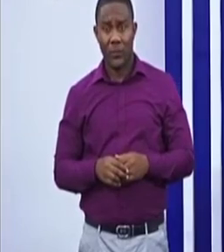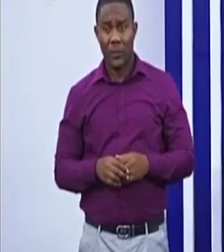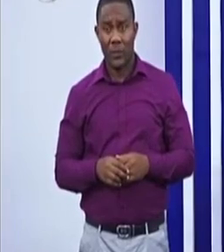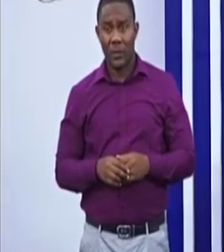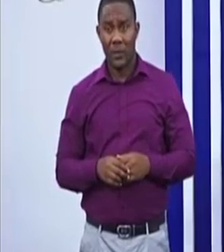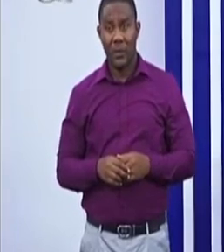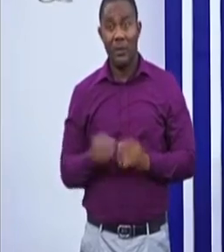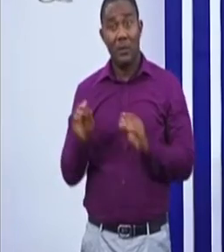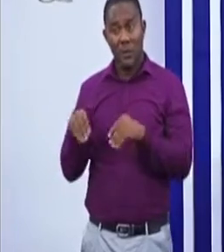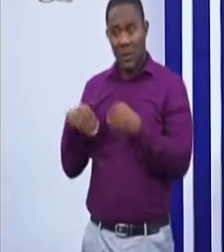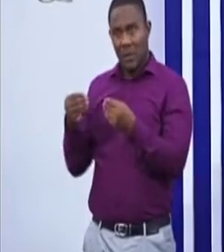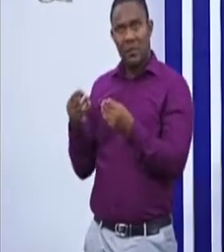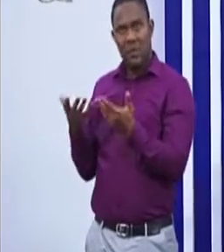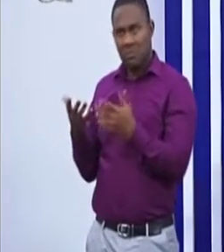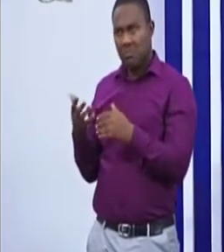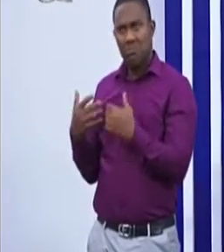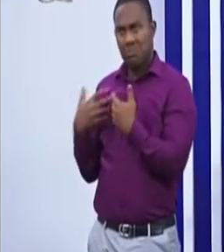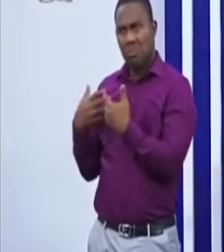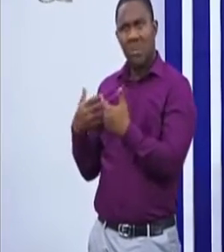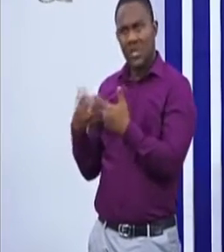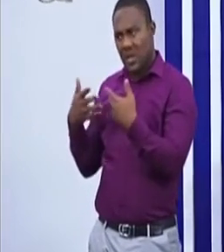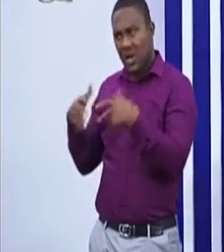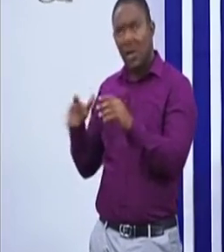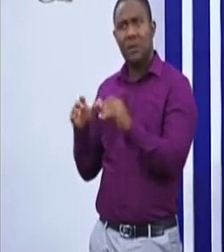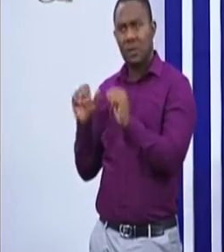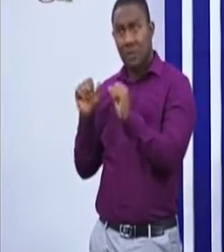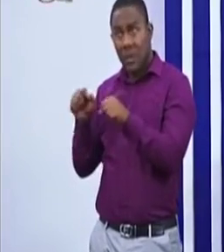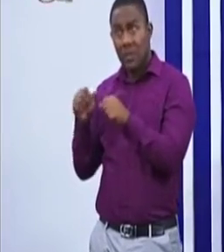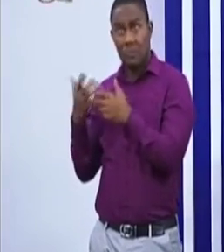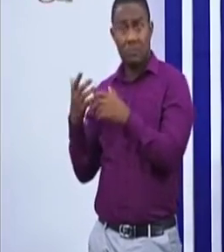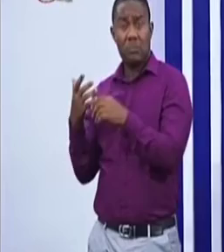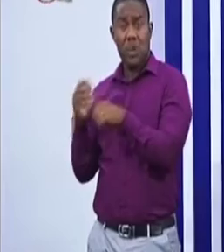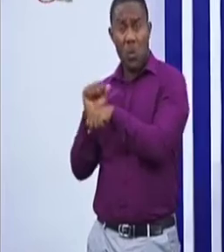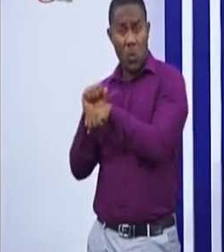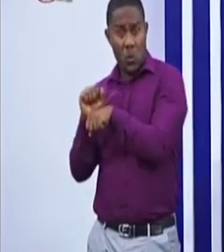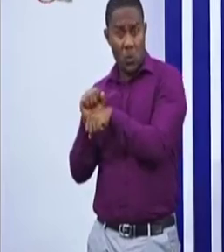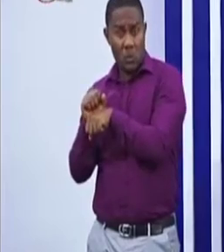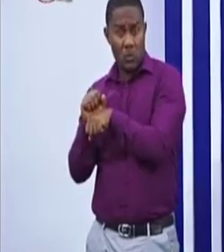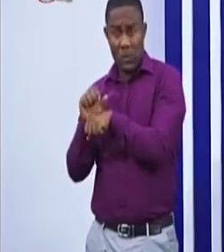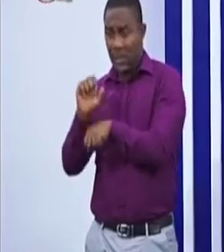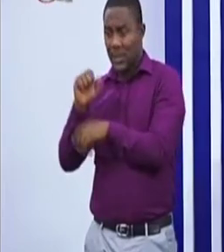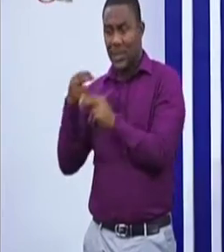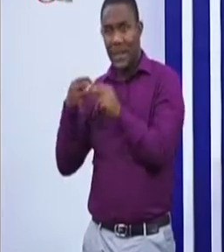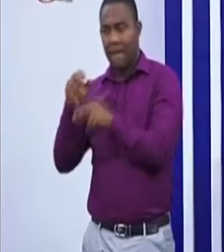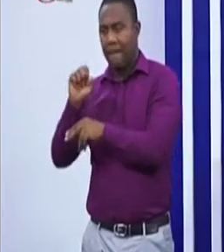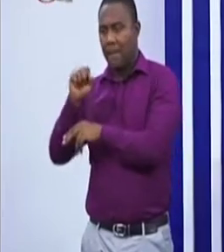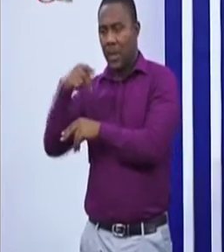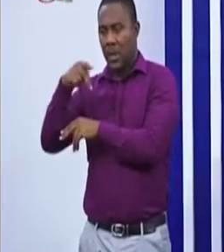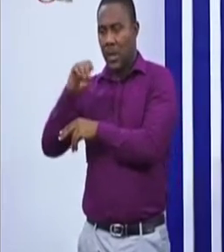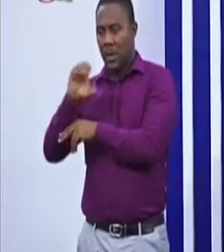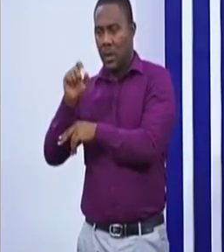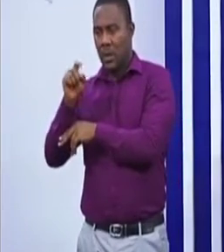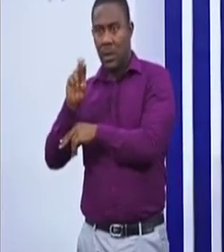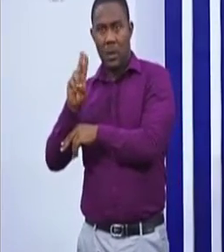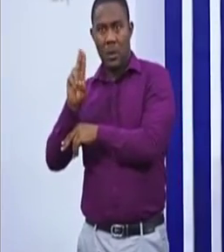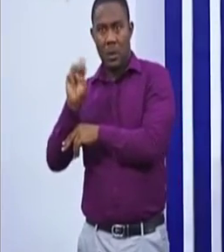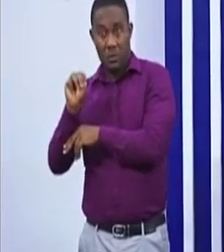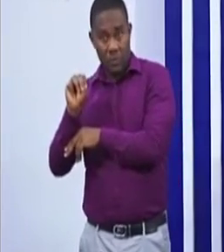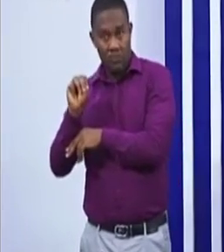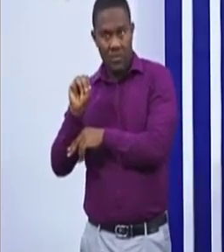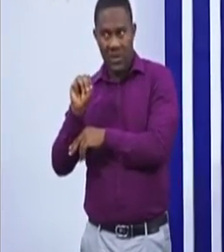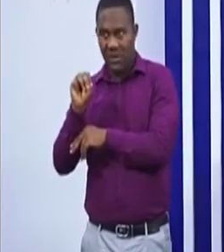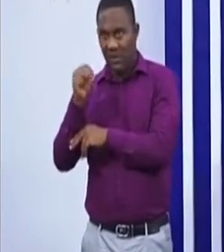wɔn spectrum kakra yɛde afam wɔn na wɔtwe bosome miɛnsan